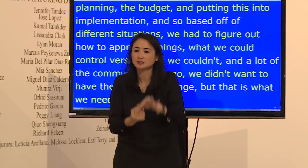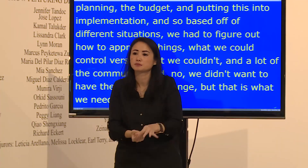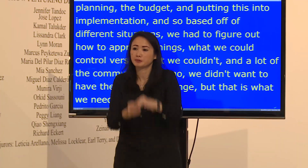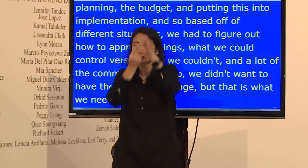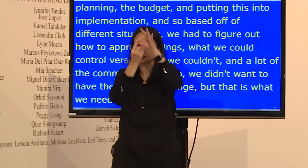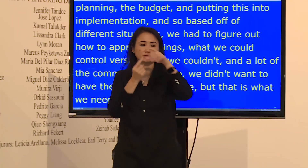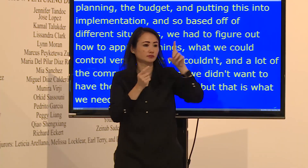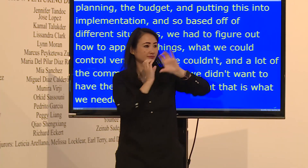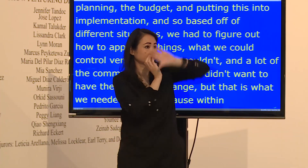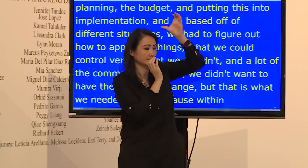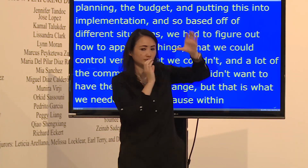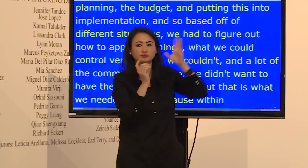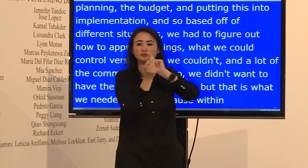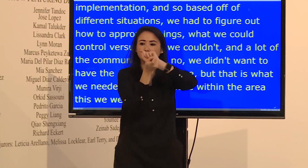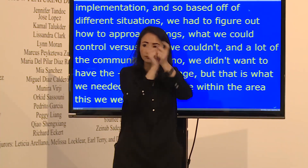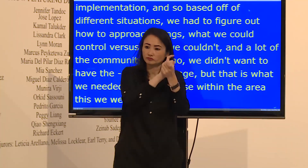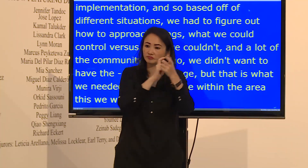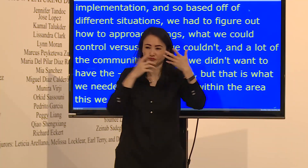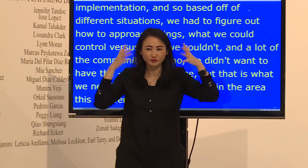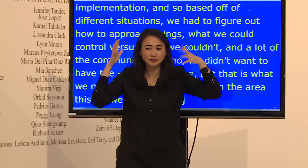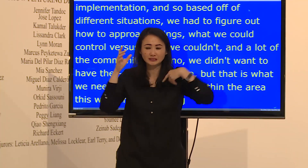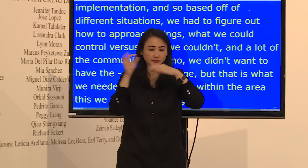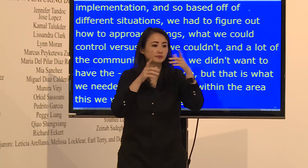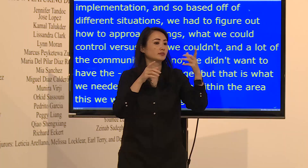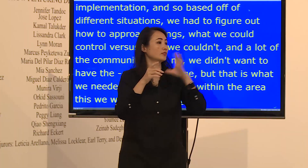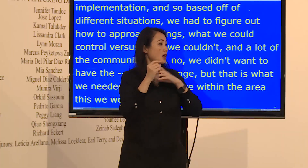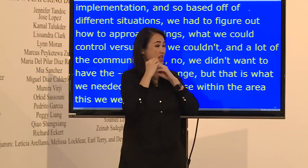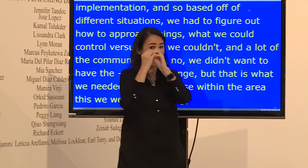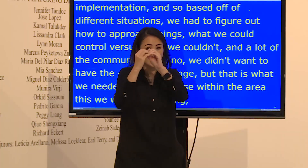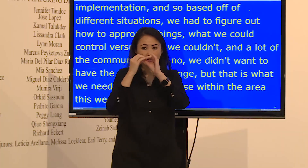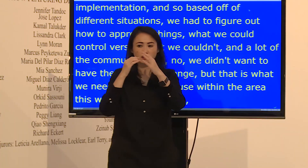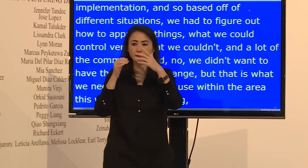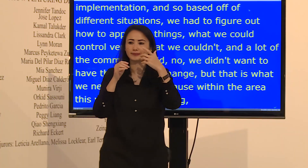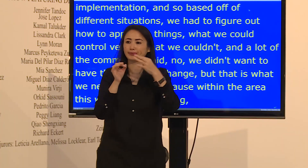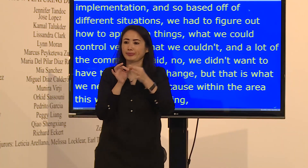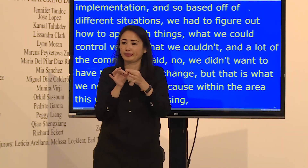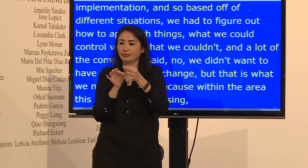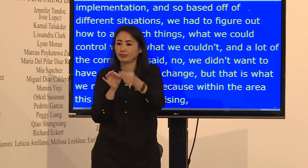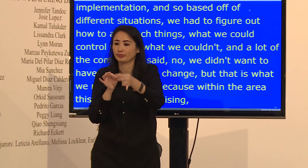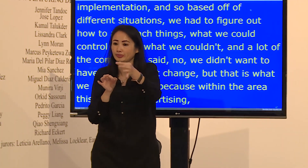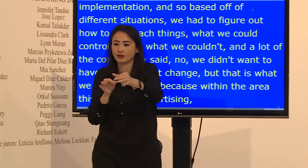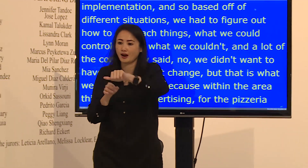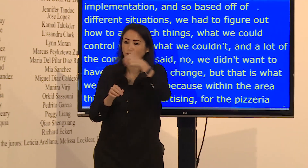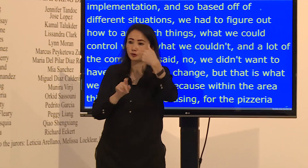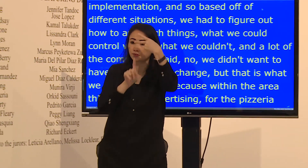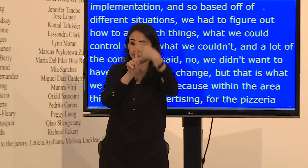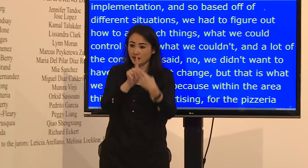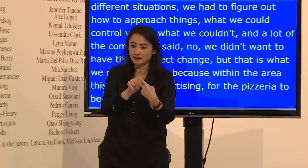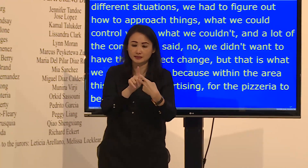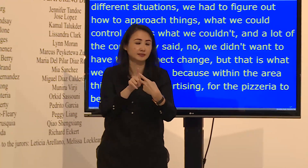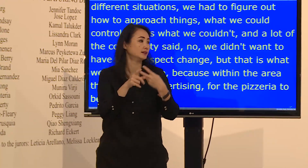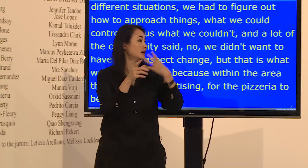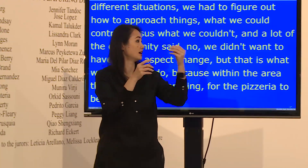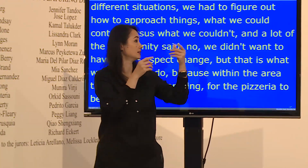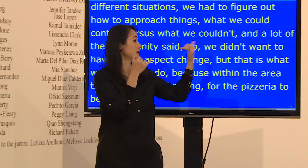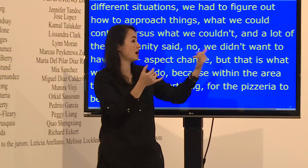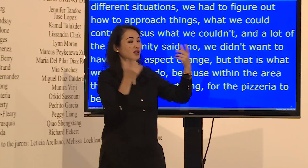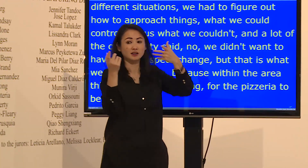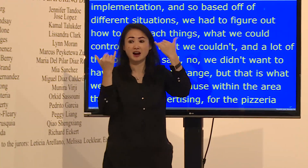forth, unique. And so within this environment, it was key turn ready, but it wasn't ready for what we envisioned it and what we